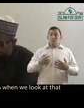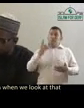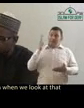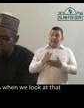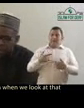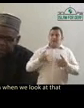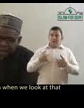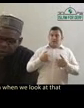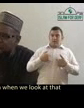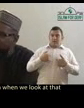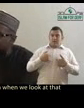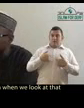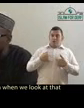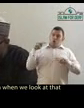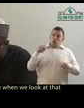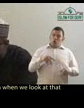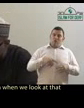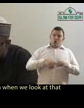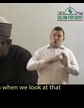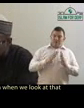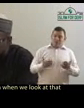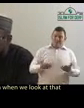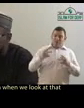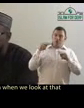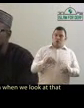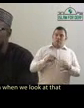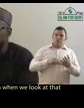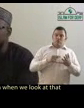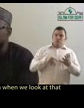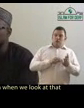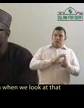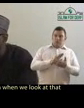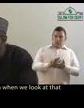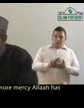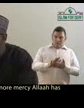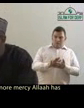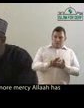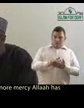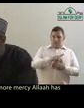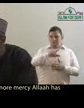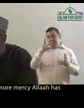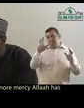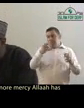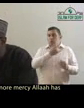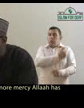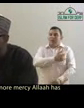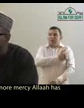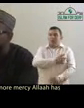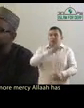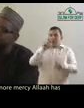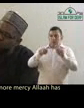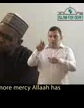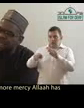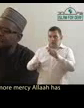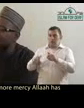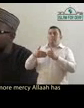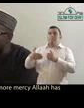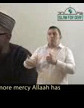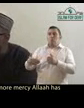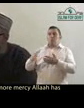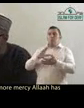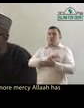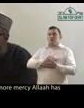you. When we look at that Quran and we look at the Sunnah, the weaker a person is, the more